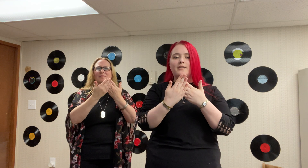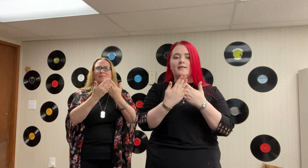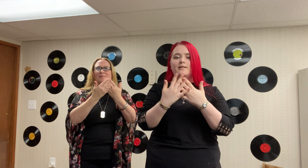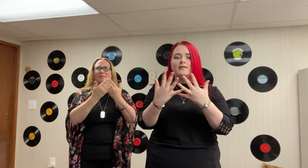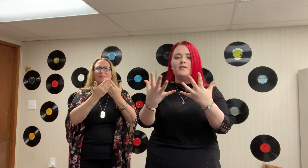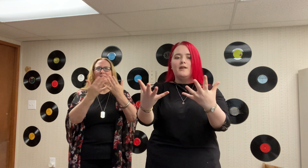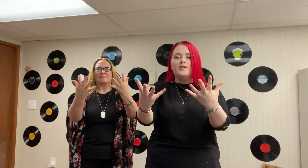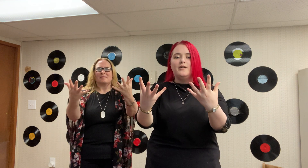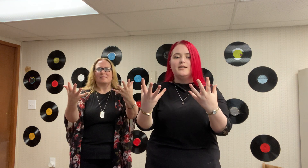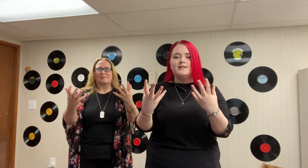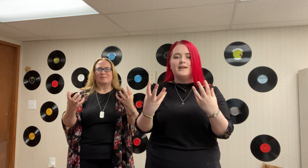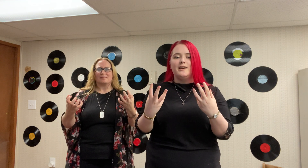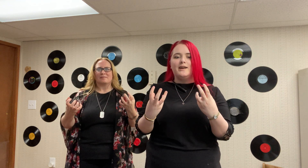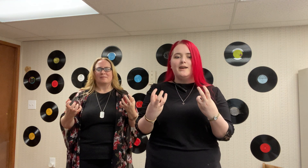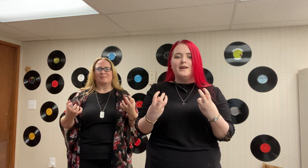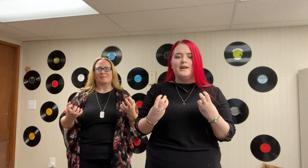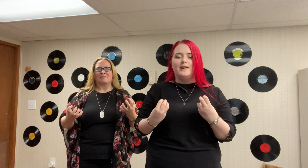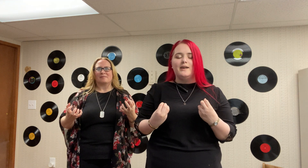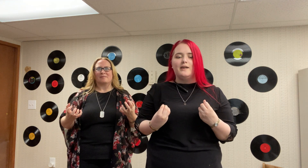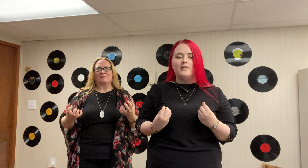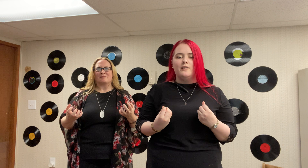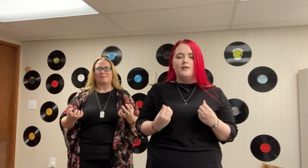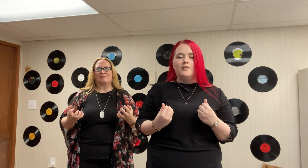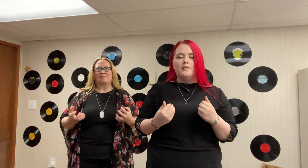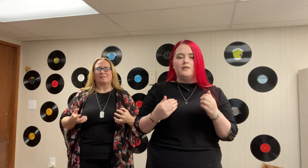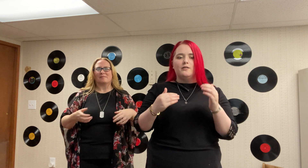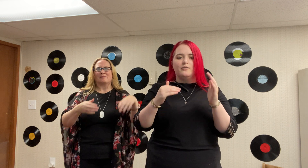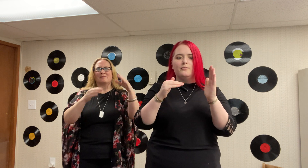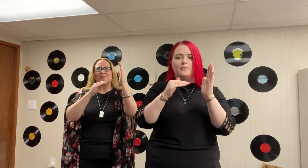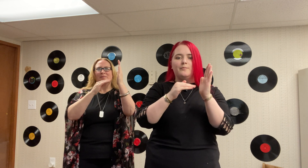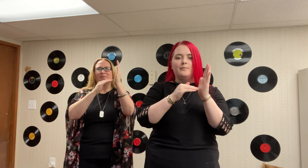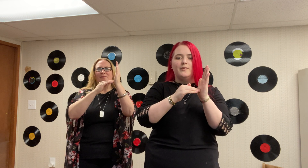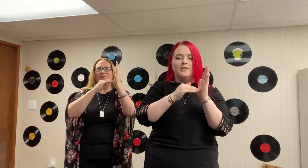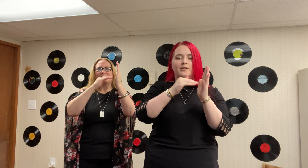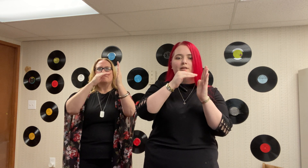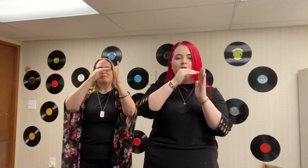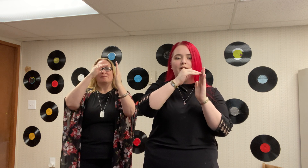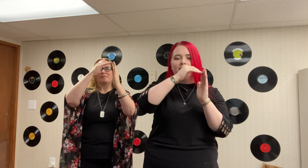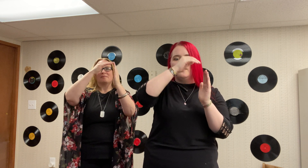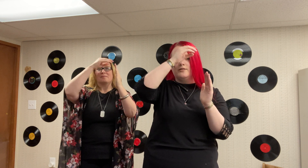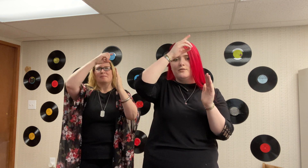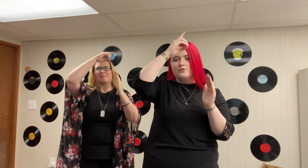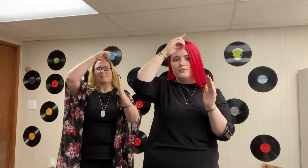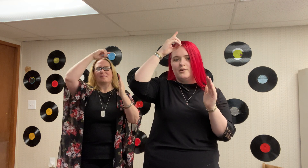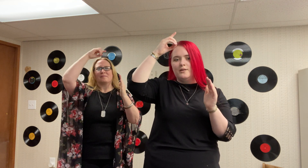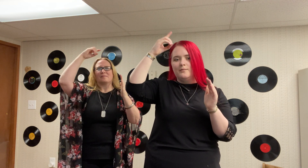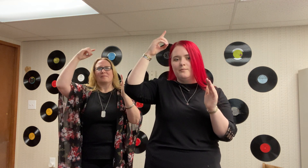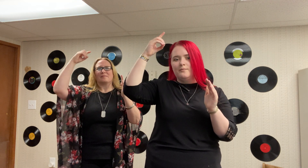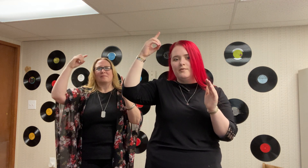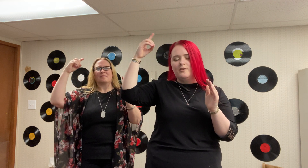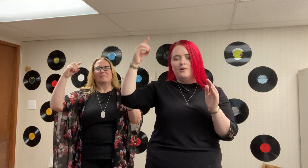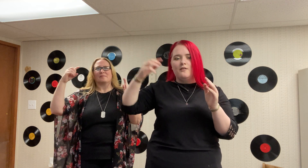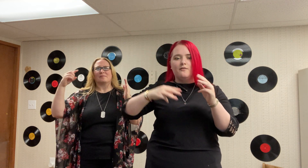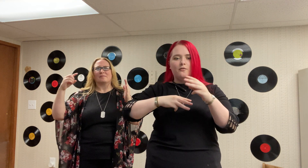it's gonna take. Oh, a million dreams for